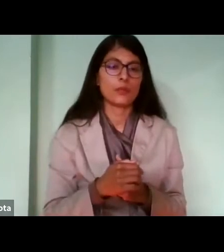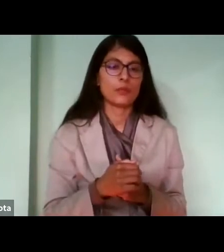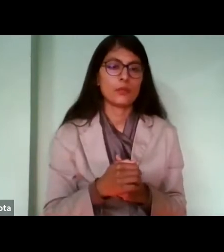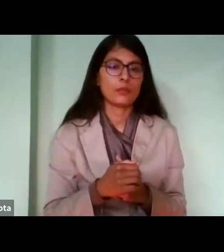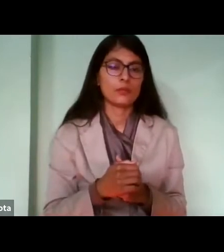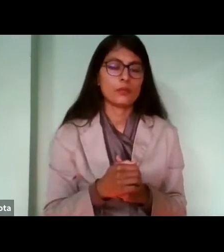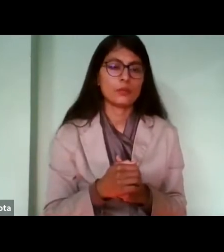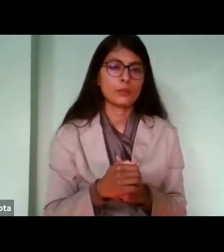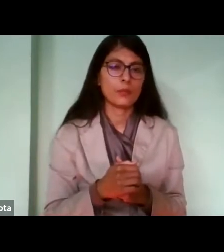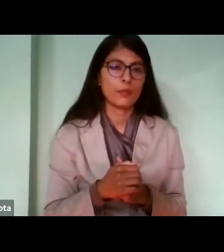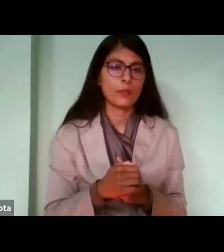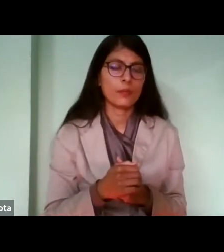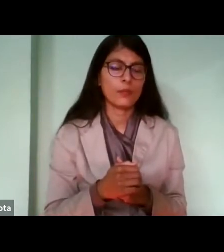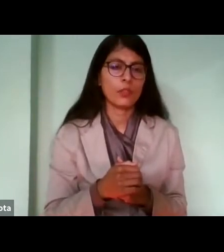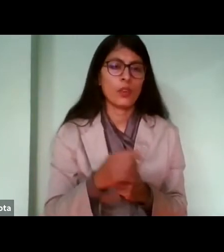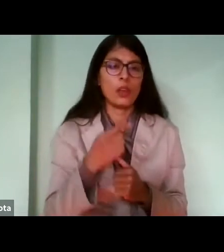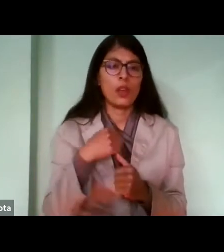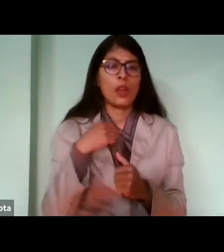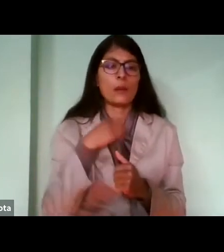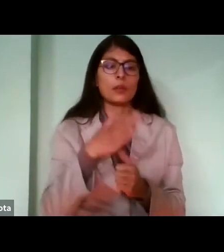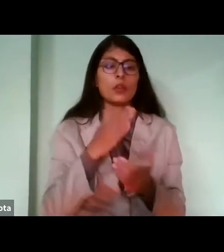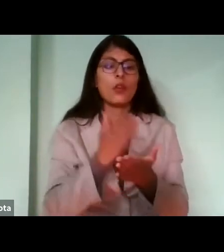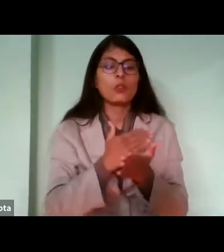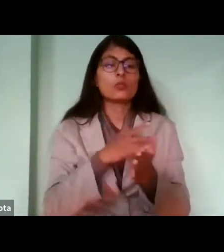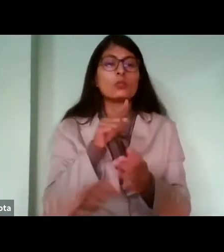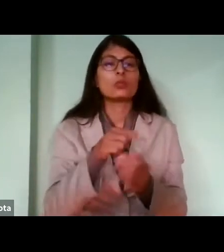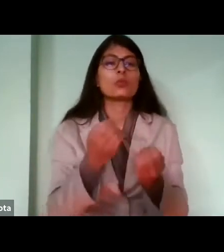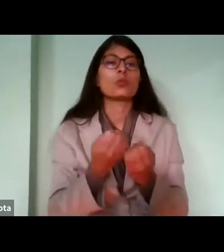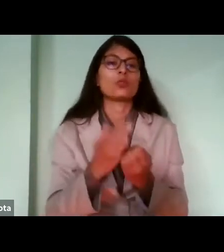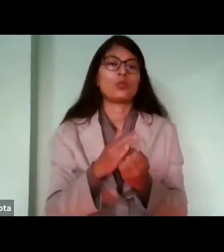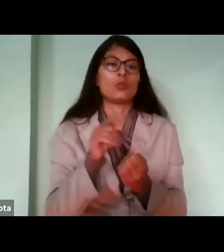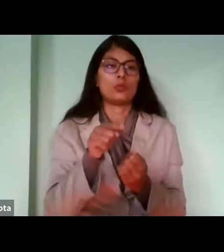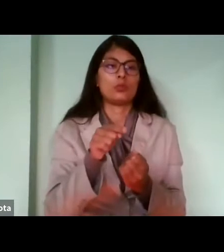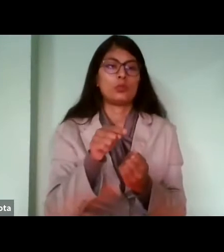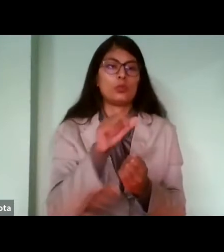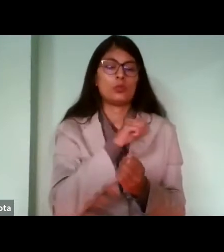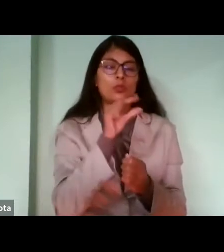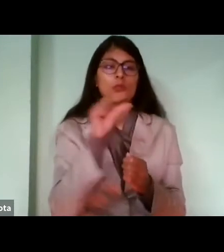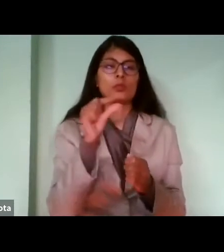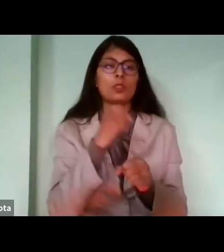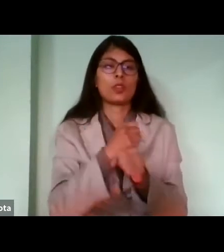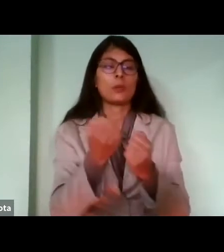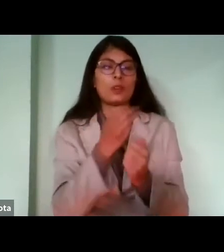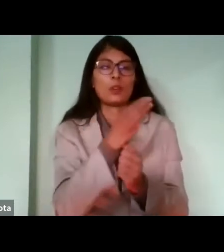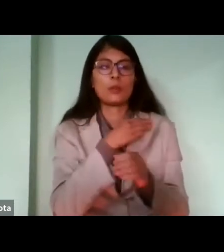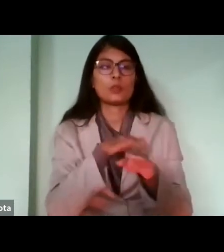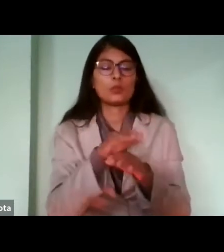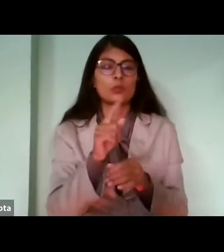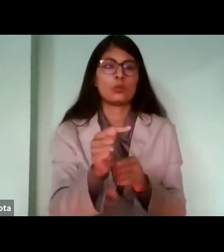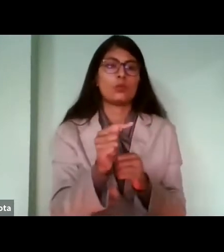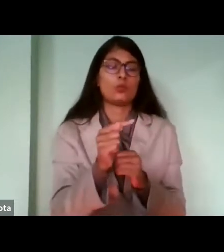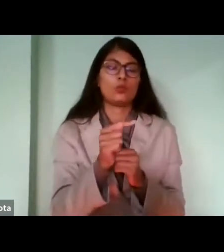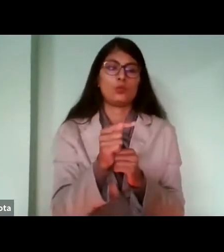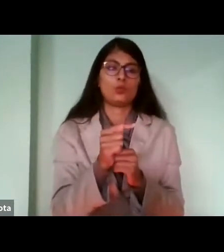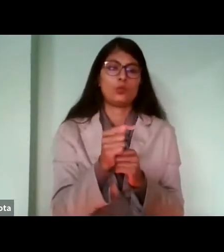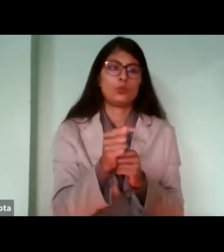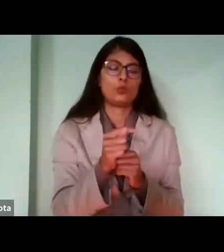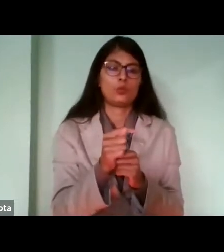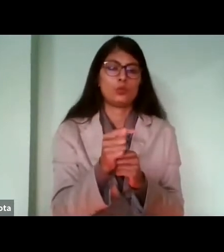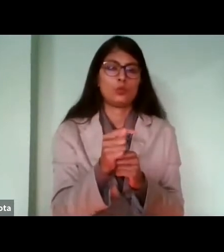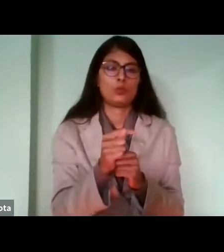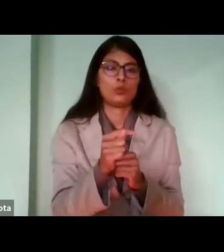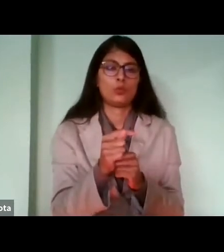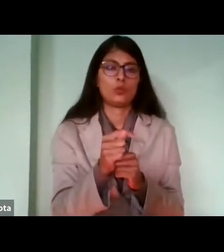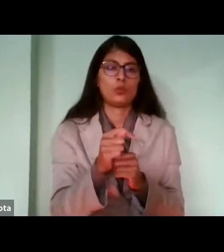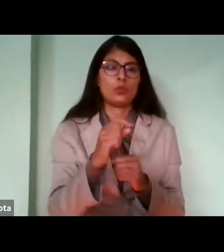of how we do enable the protections that the general recommendation offered to migrants, how